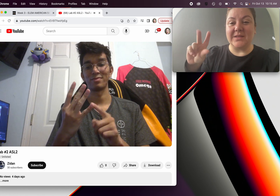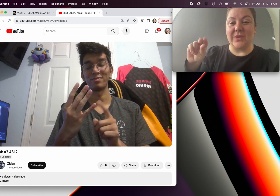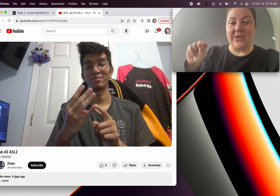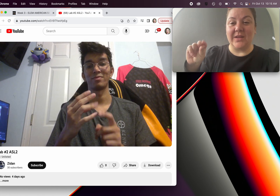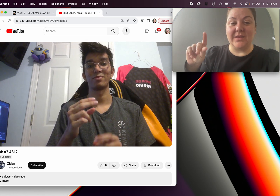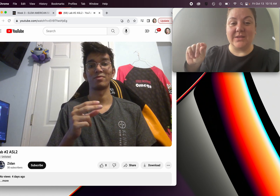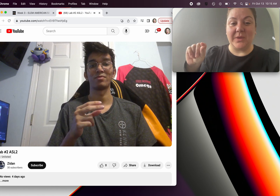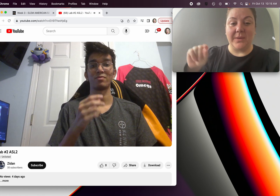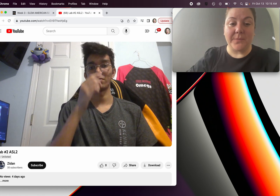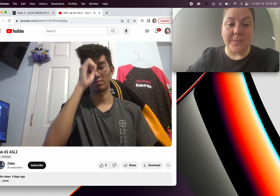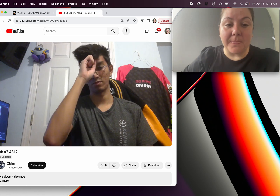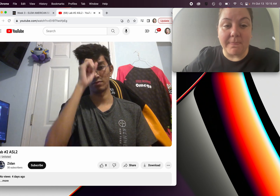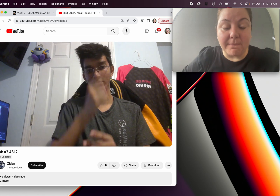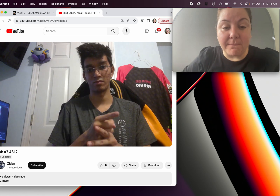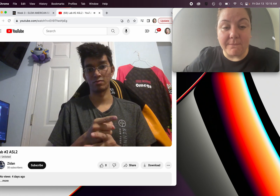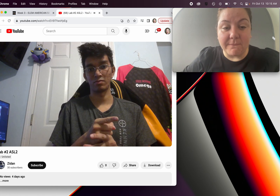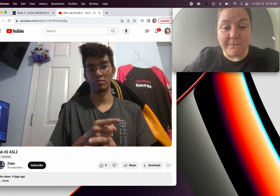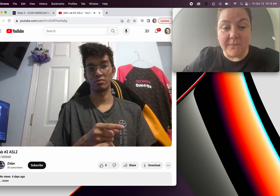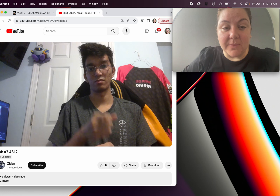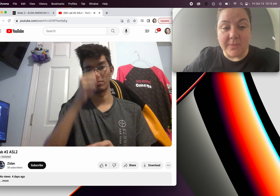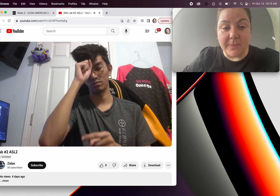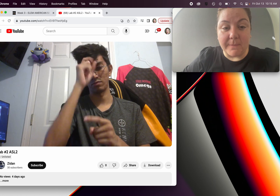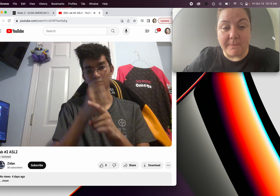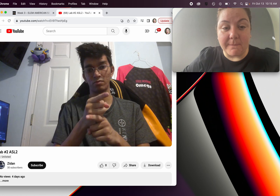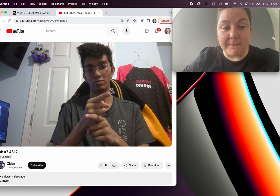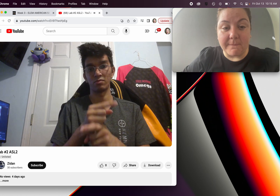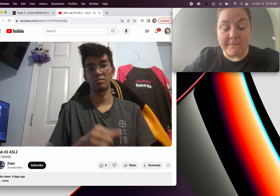Twenty. That's 30. 20.